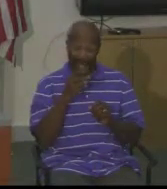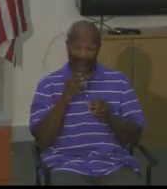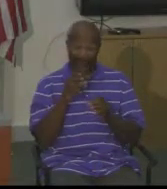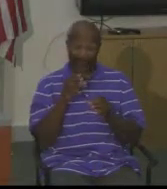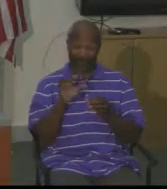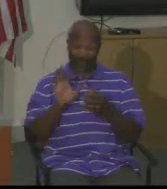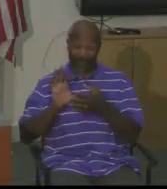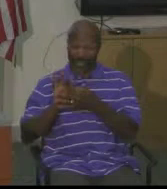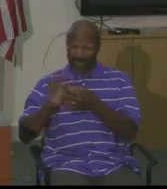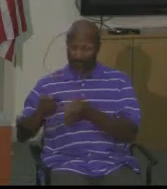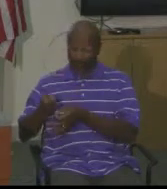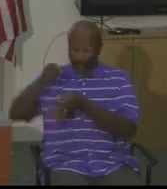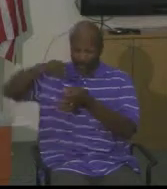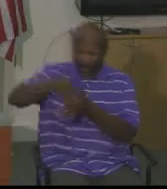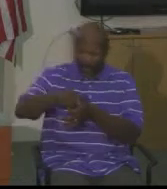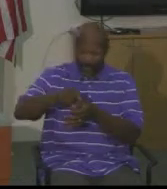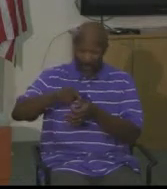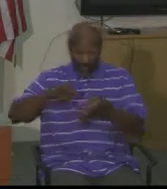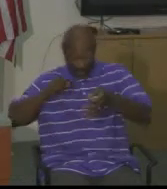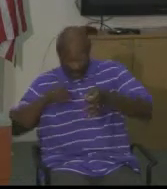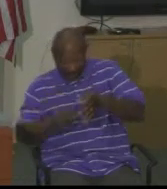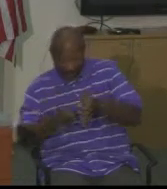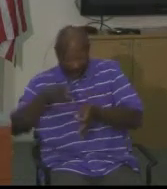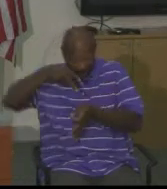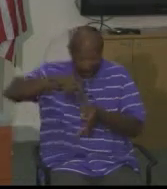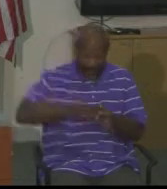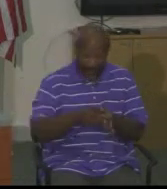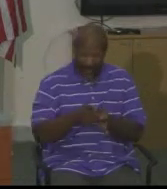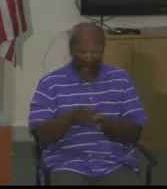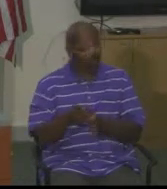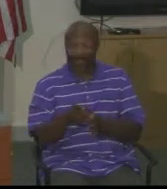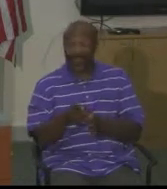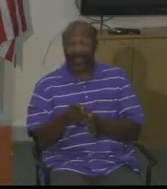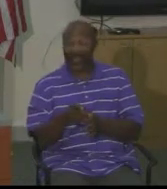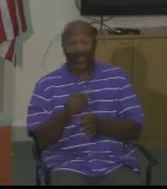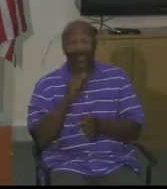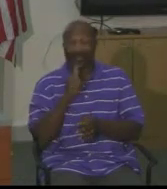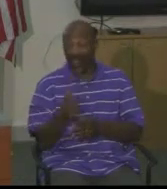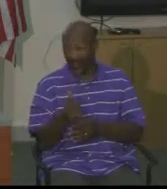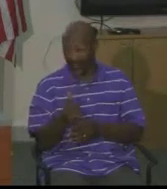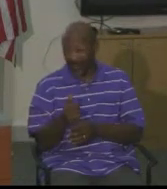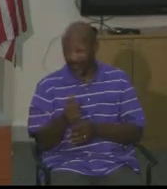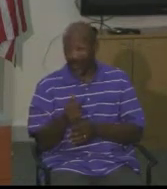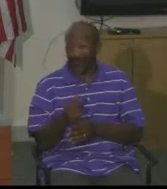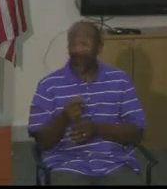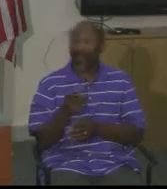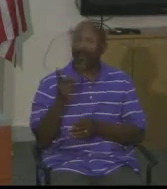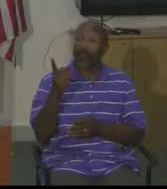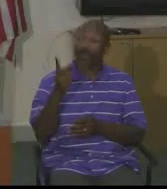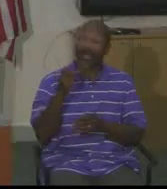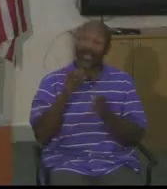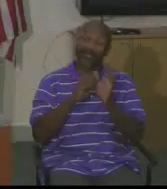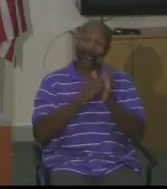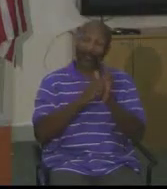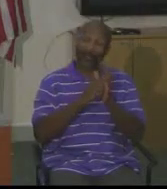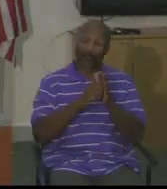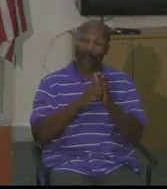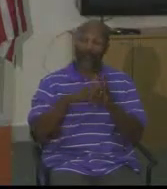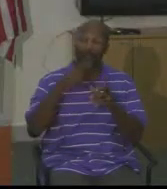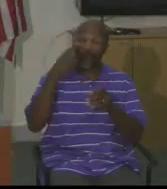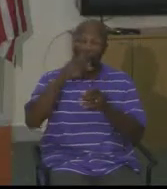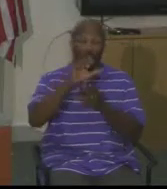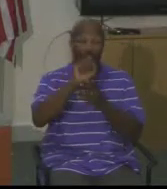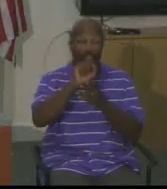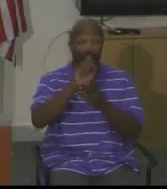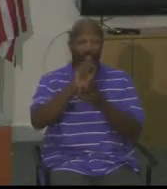or whatever, it turns out that it's designed only for that computer. Let me give you a key example. In the server market,